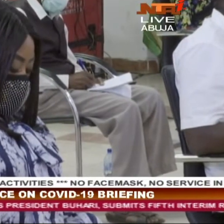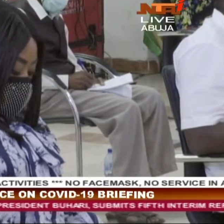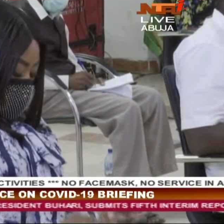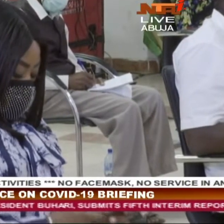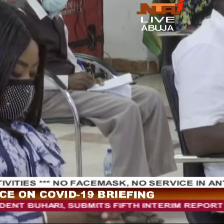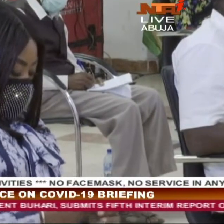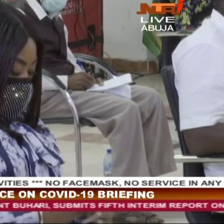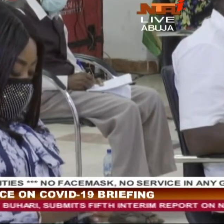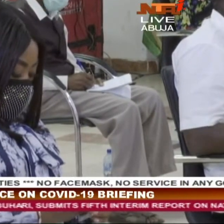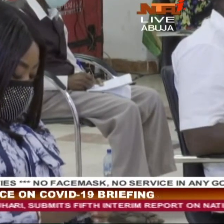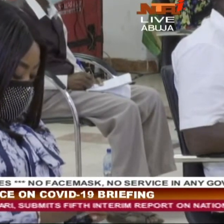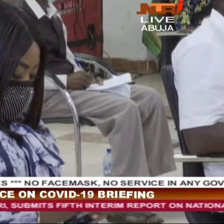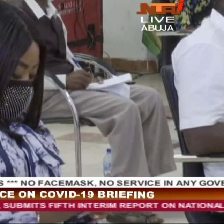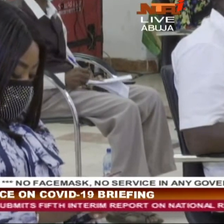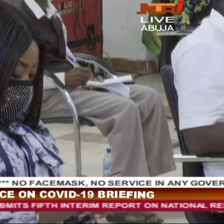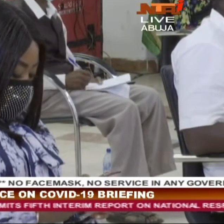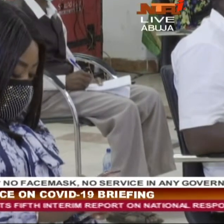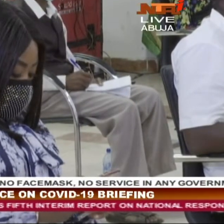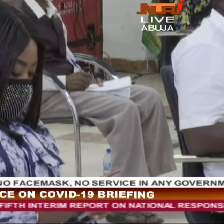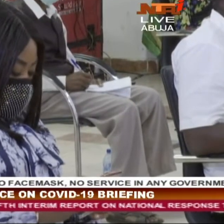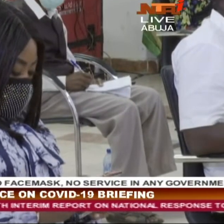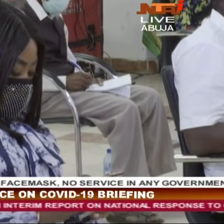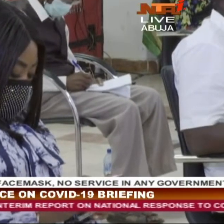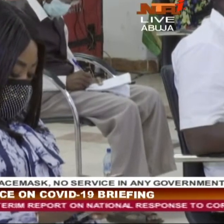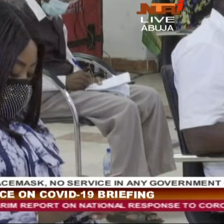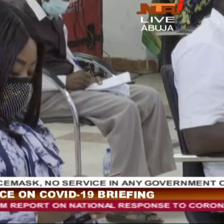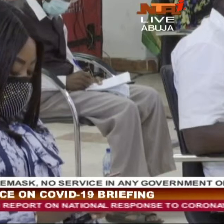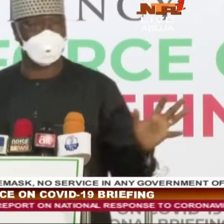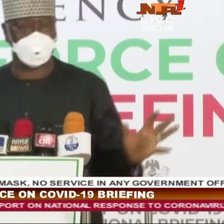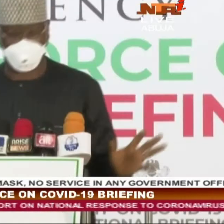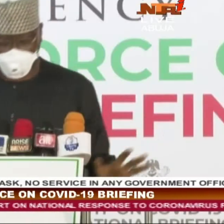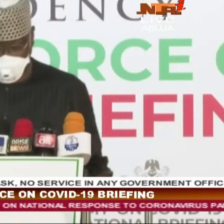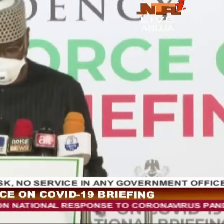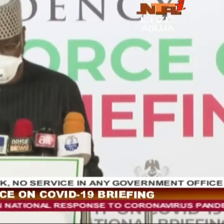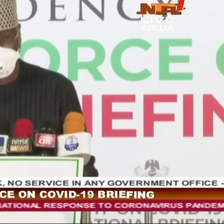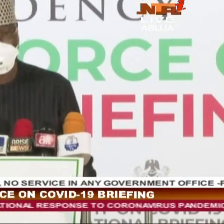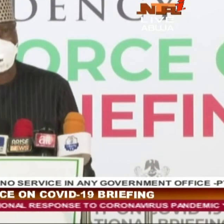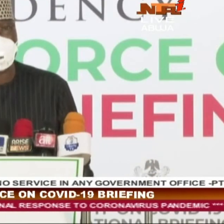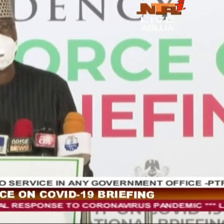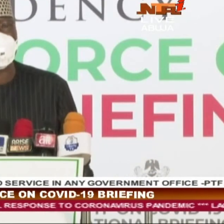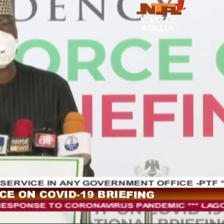that are already in the bracket, but this is what we will now add to